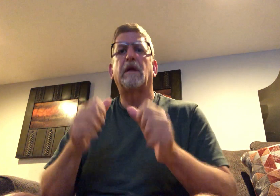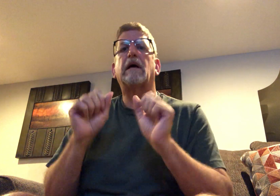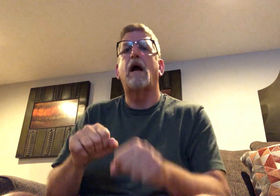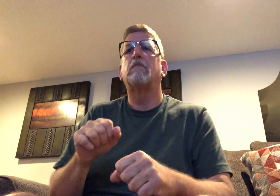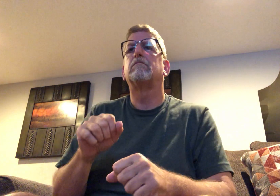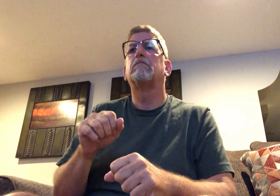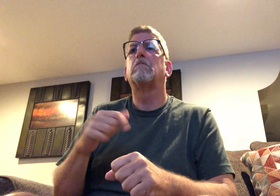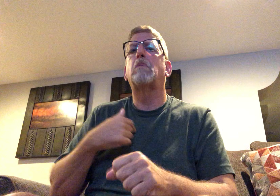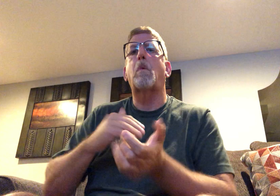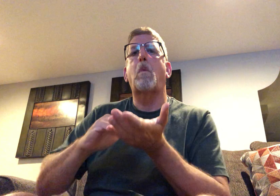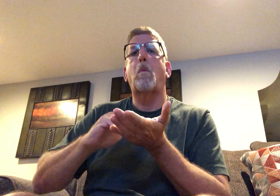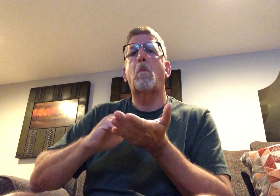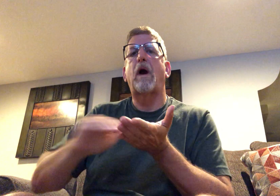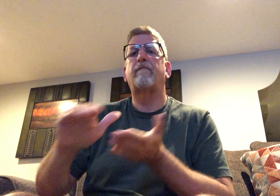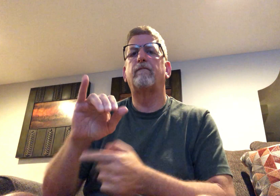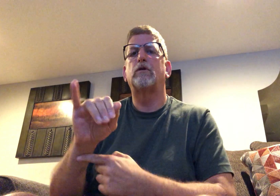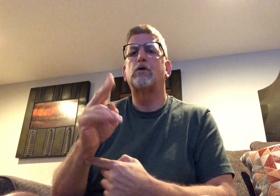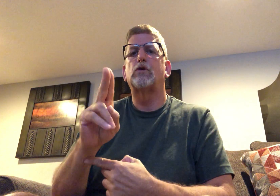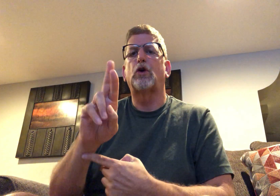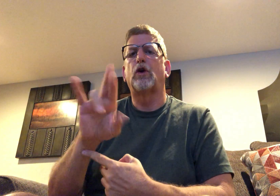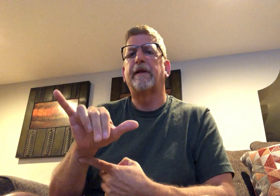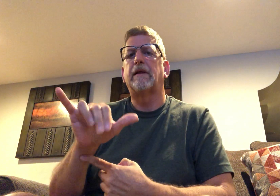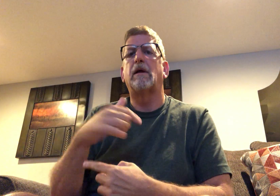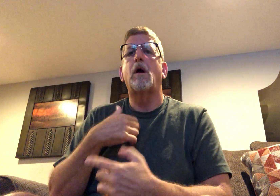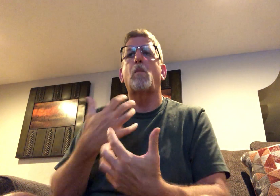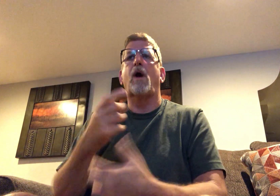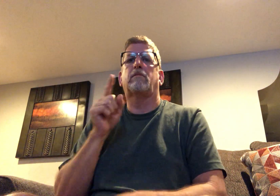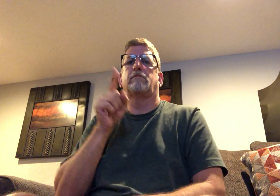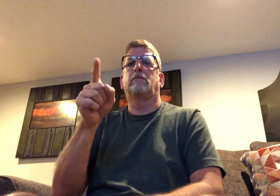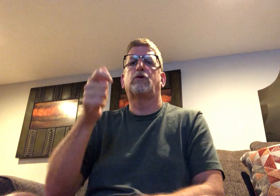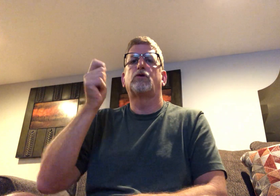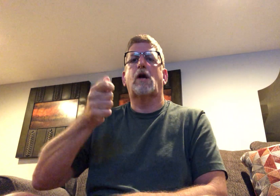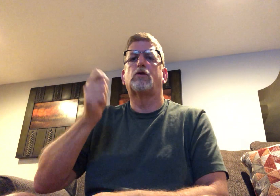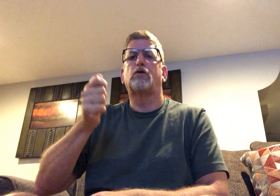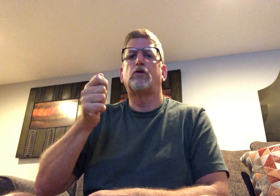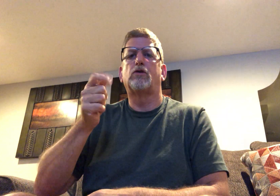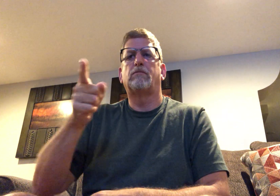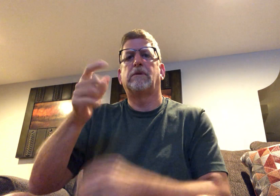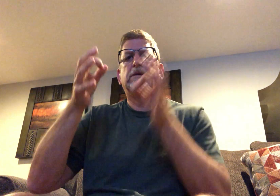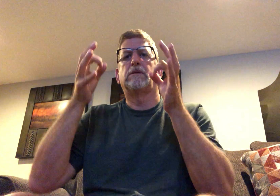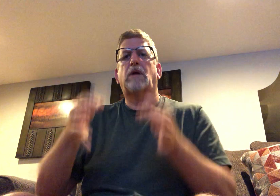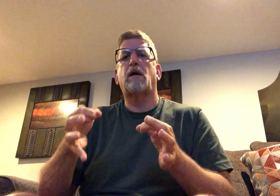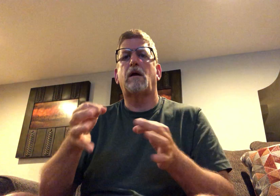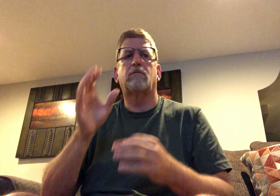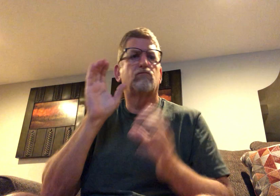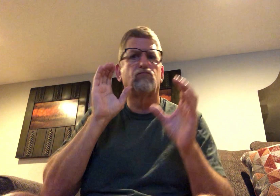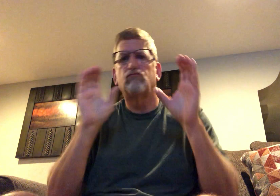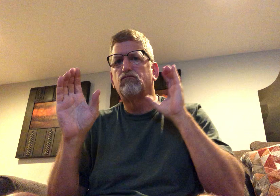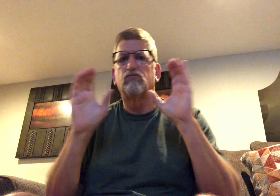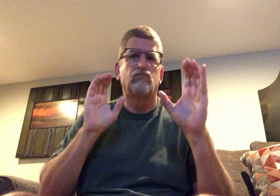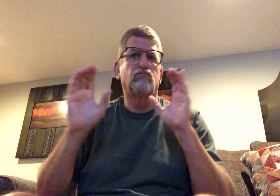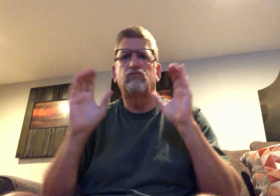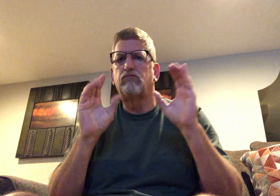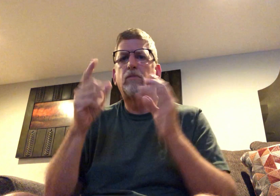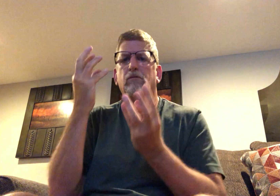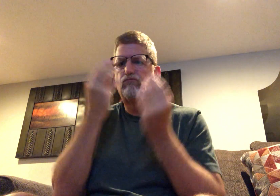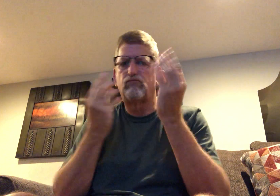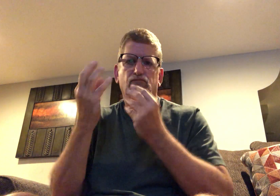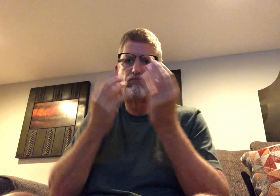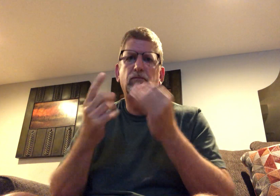apparently. In the photo, it's clear Trudeau is wearing blackface and an afro wig. What I did hurt